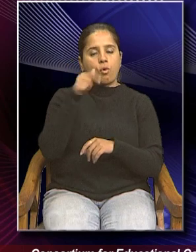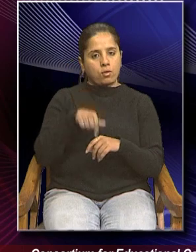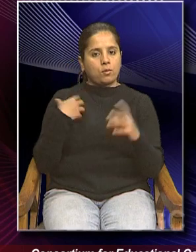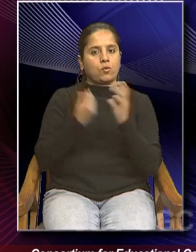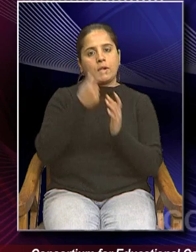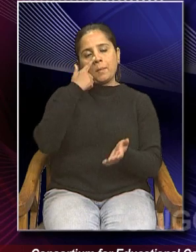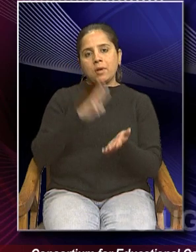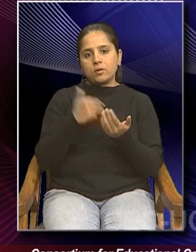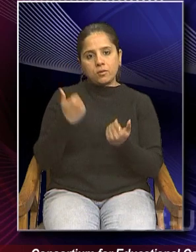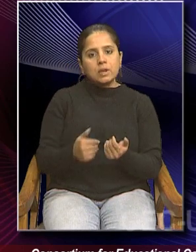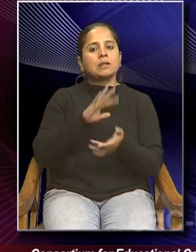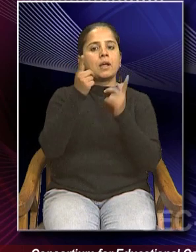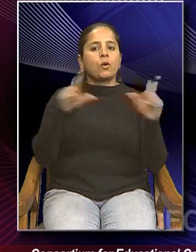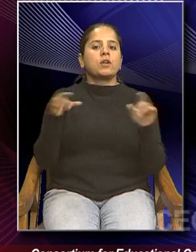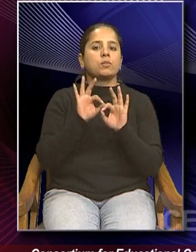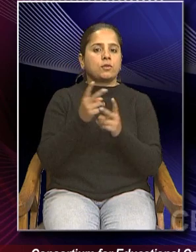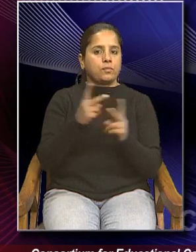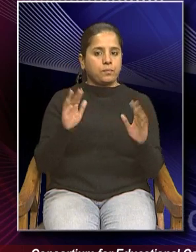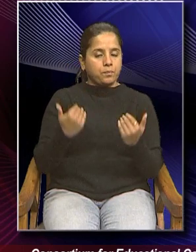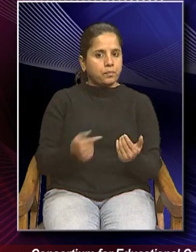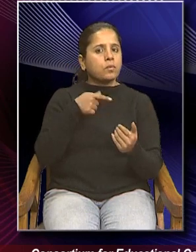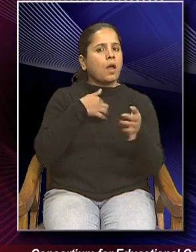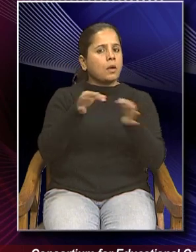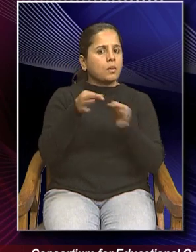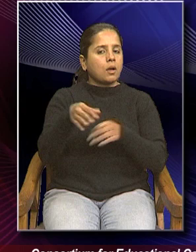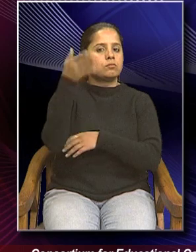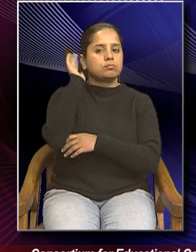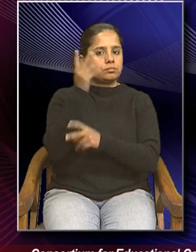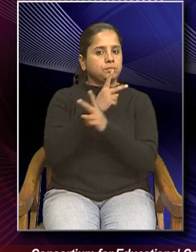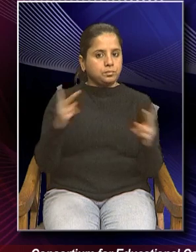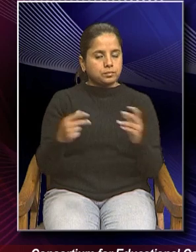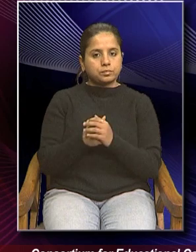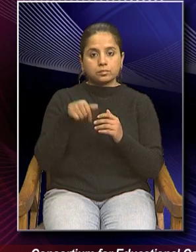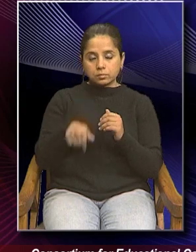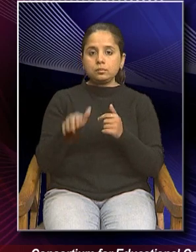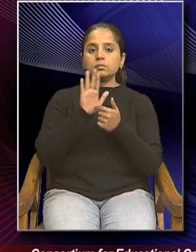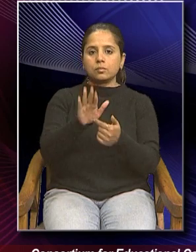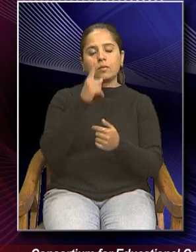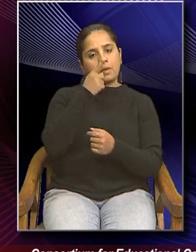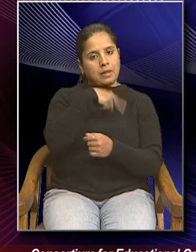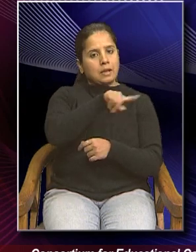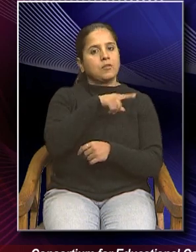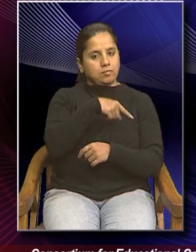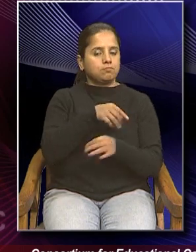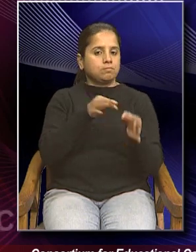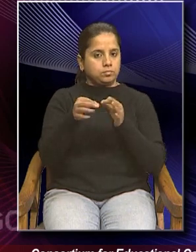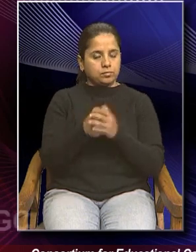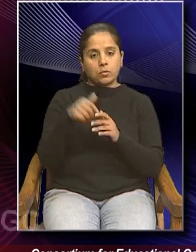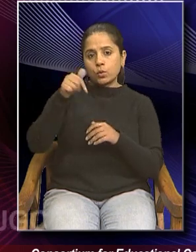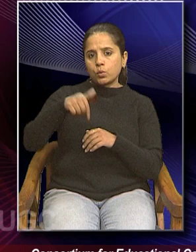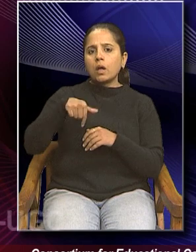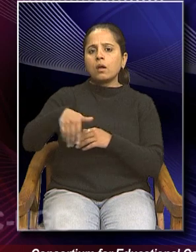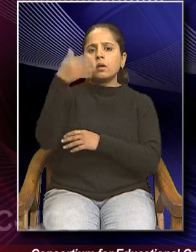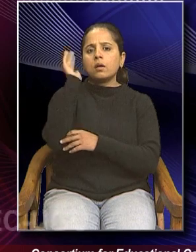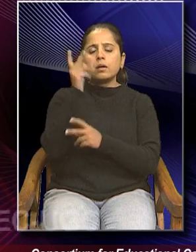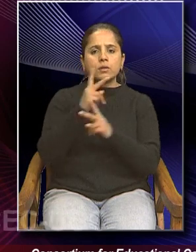Manisha Sharma, the sign language interpreter, who will explain the lecture being presented by me. The today's lecture